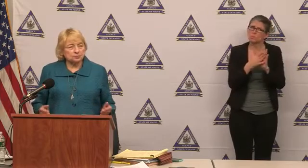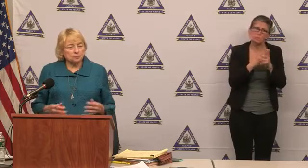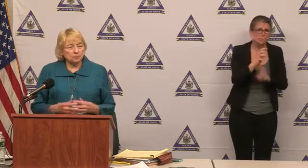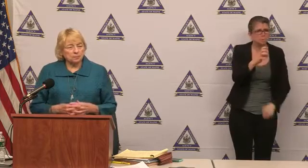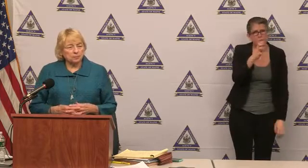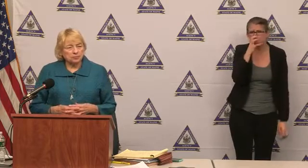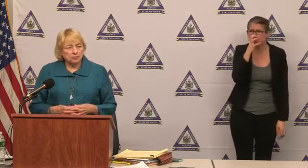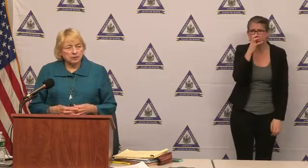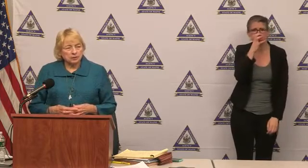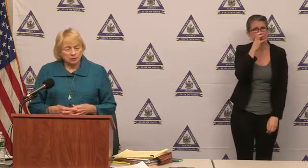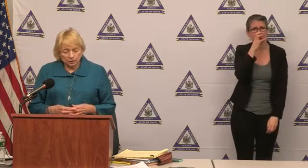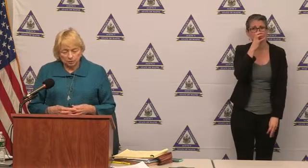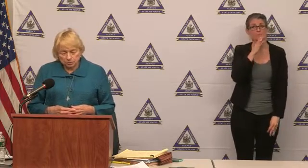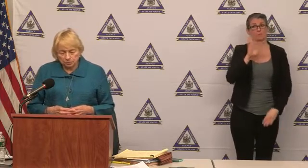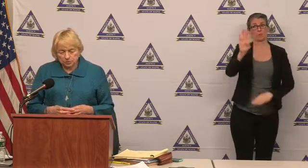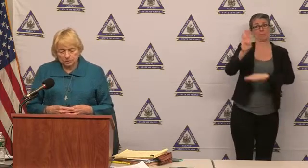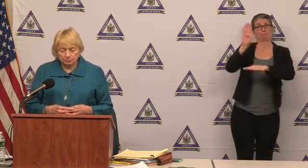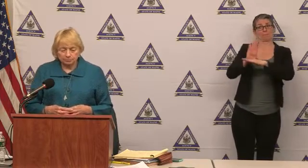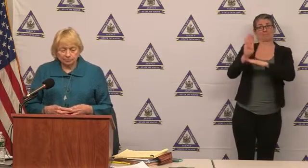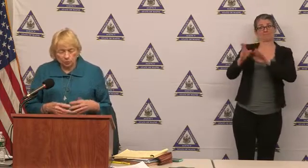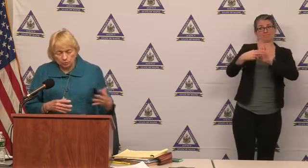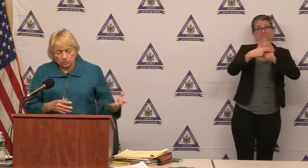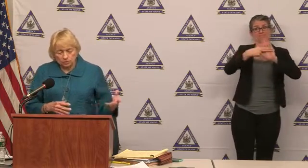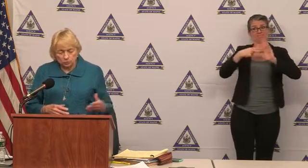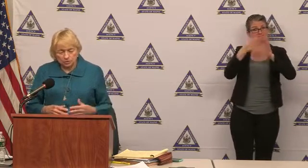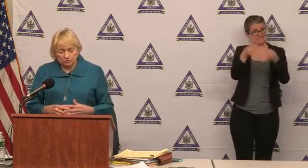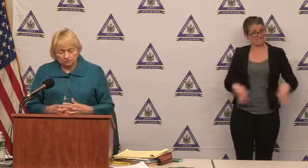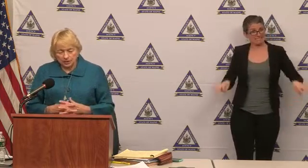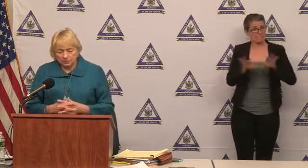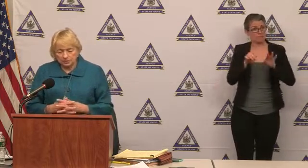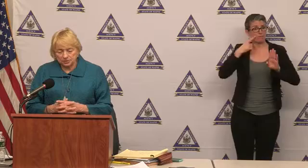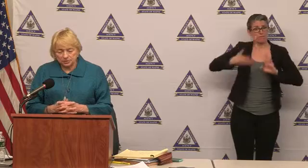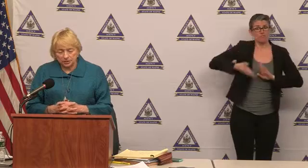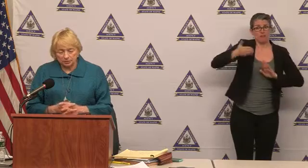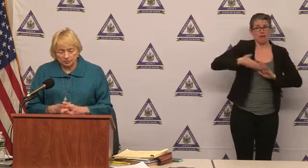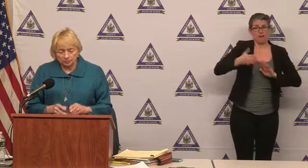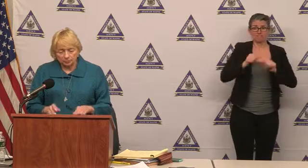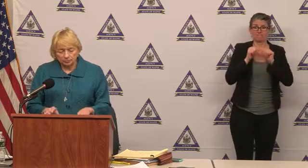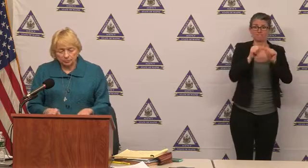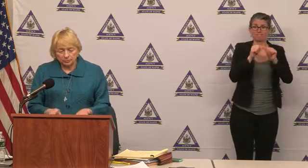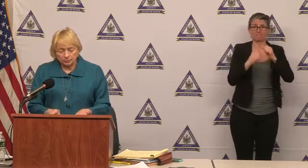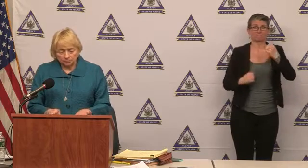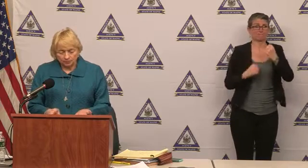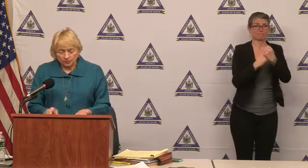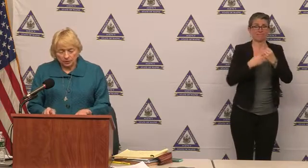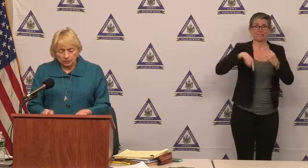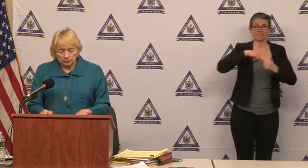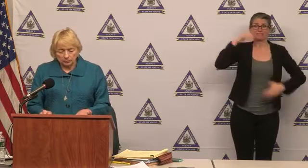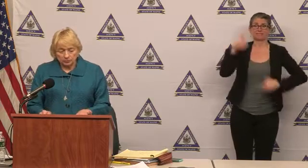necessities, like groceries, corner stores, pharmacies, etc.,